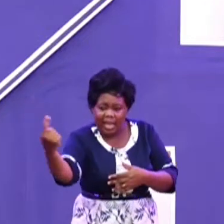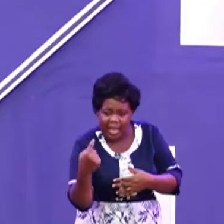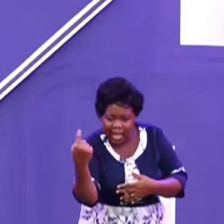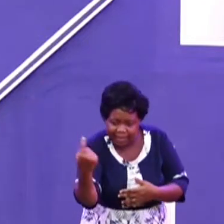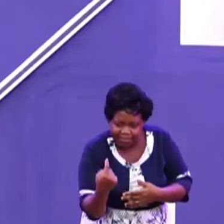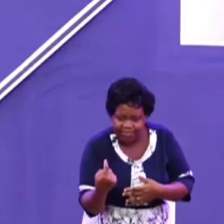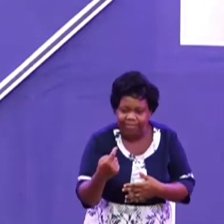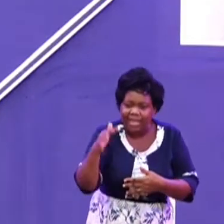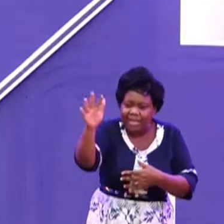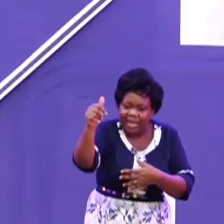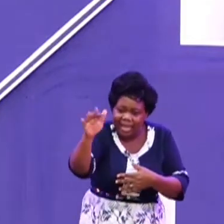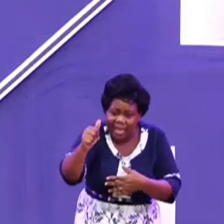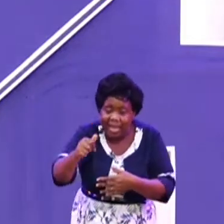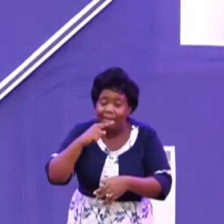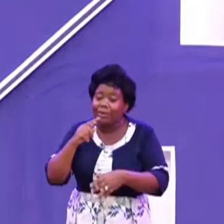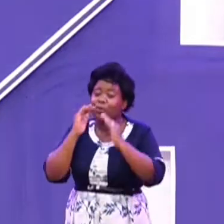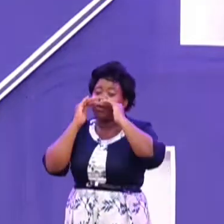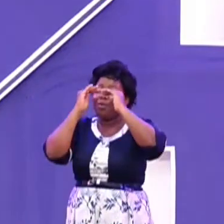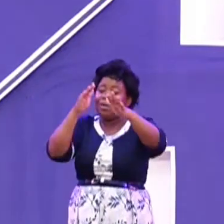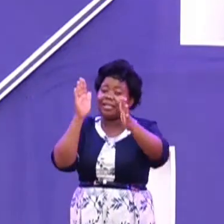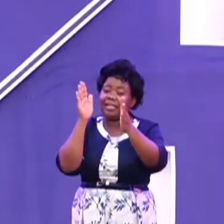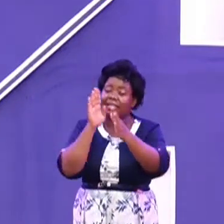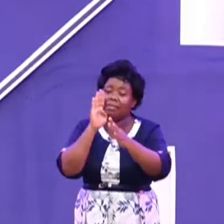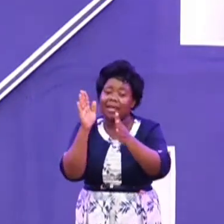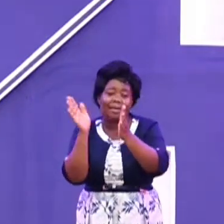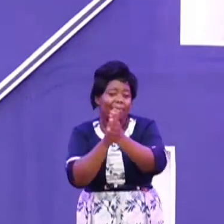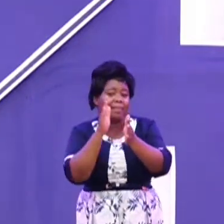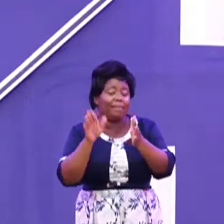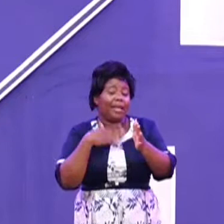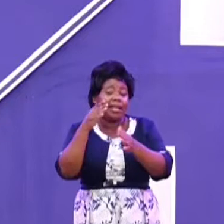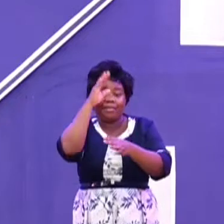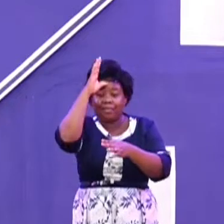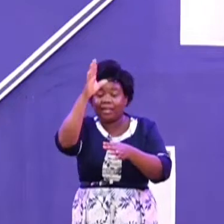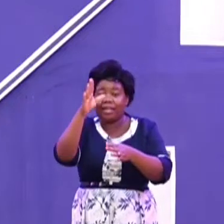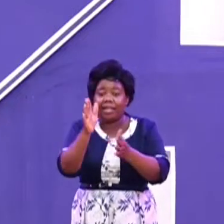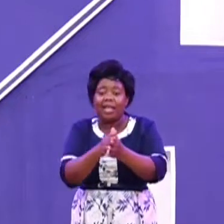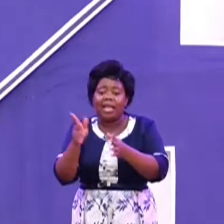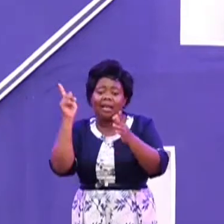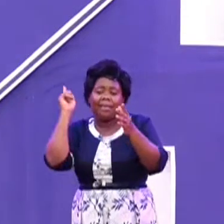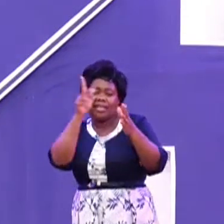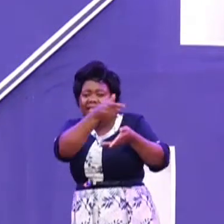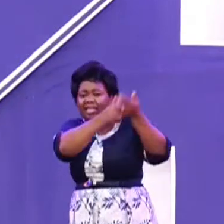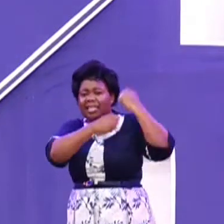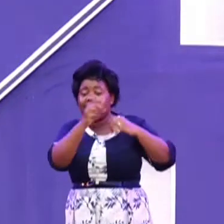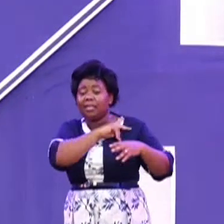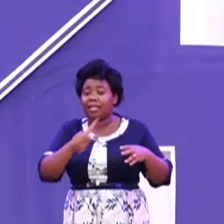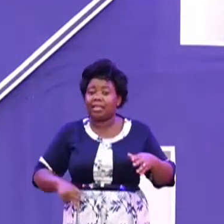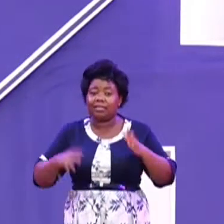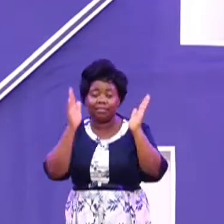come, you are blessed by my father, inherit the kingdom prepared for you